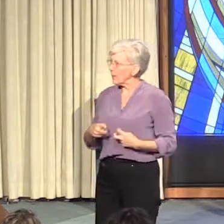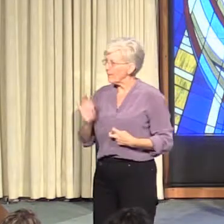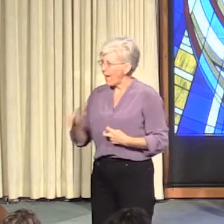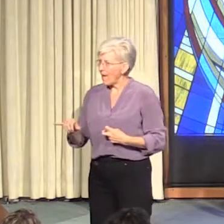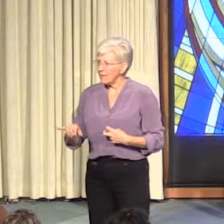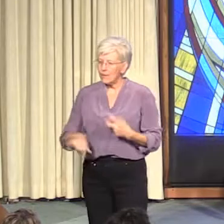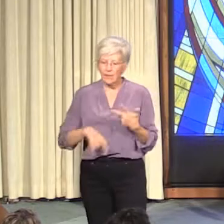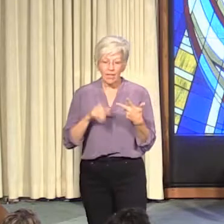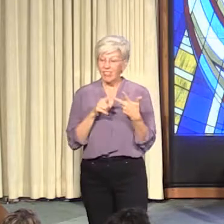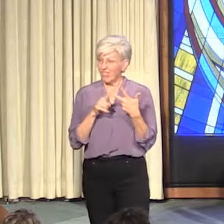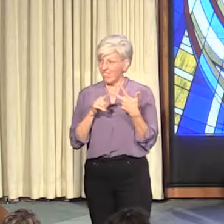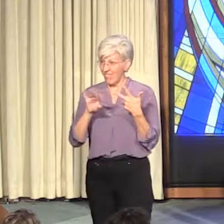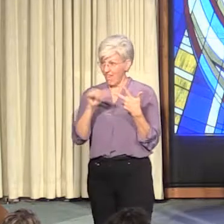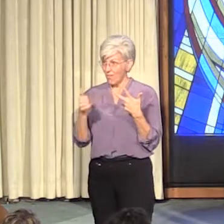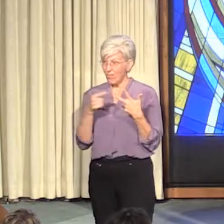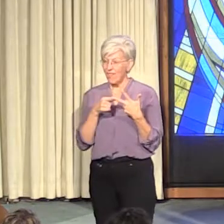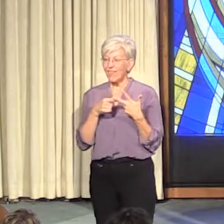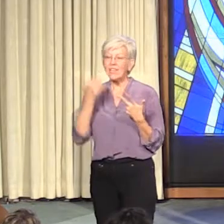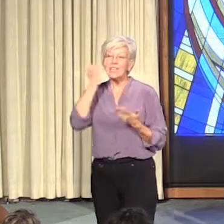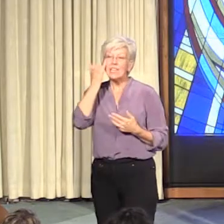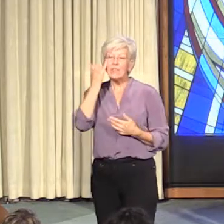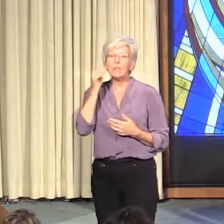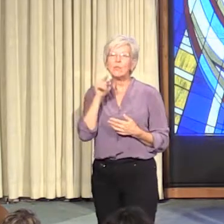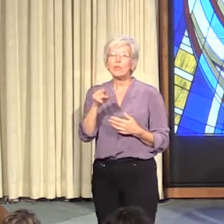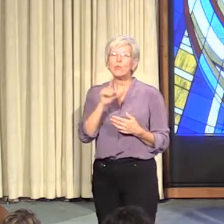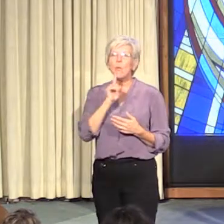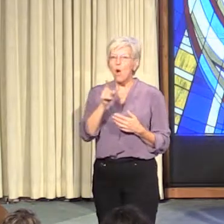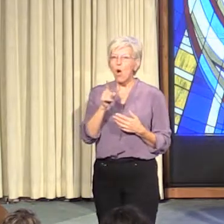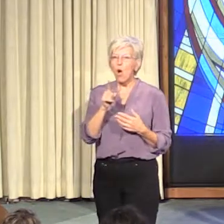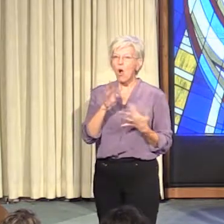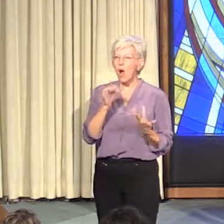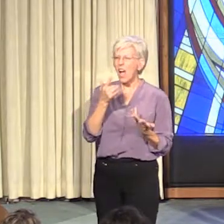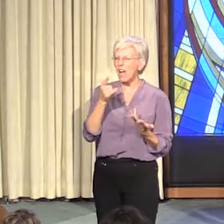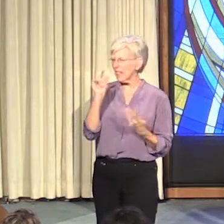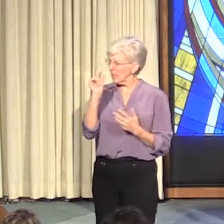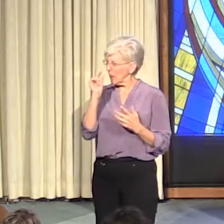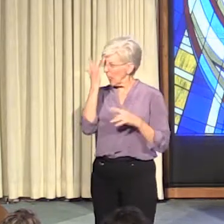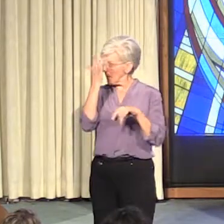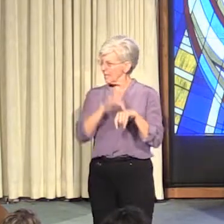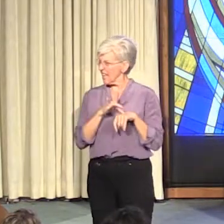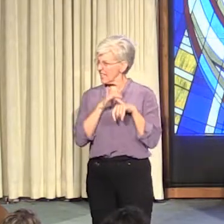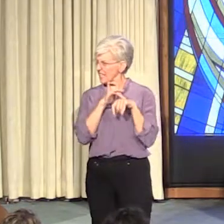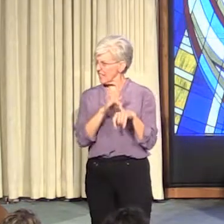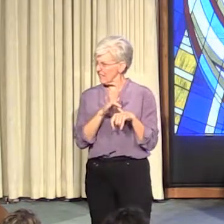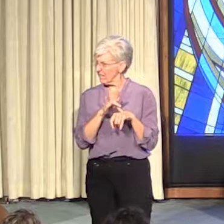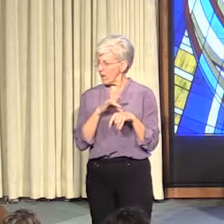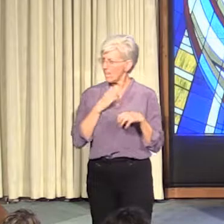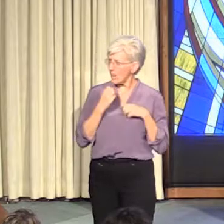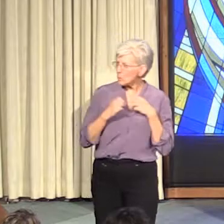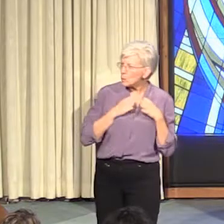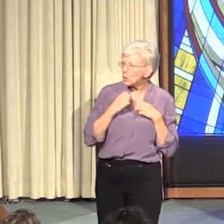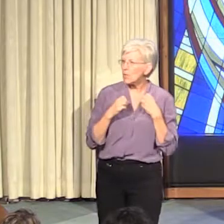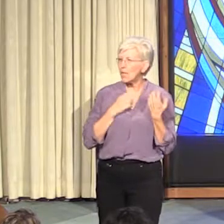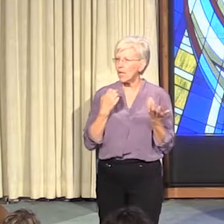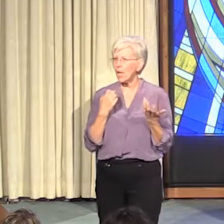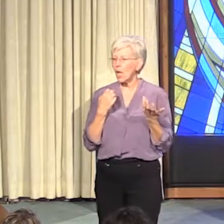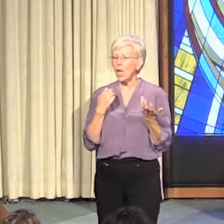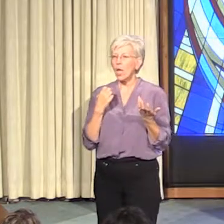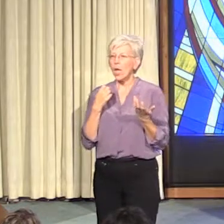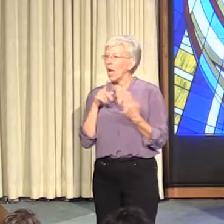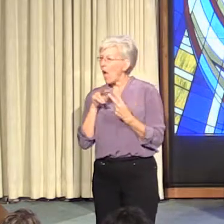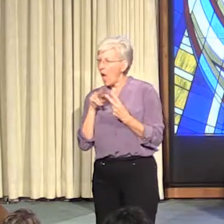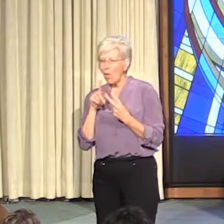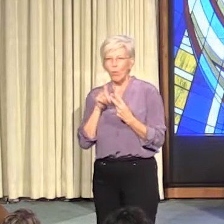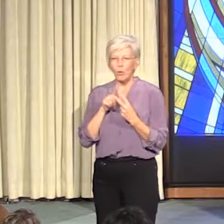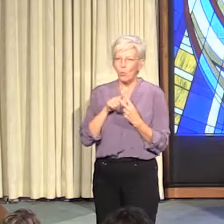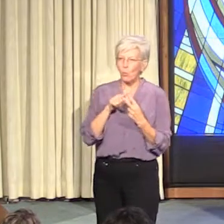other thing is if you are a little obsessive emotionally, either with